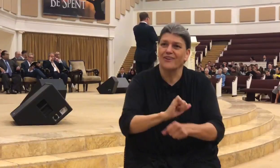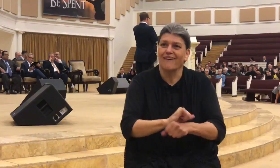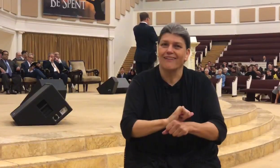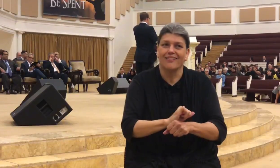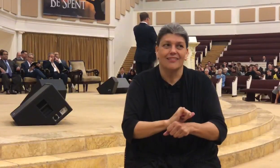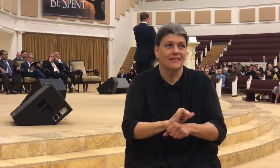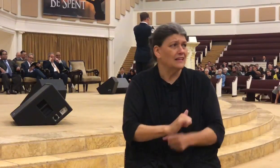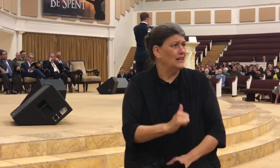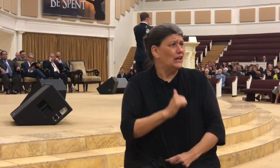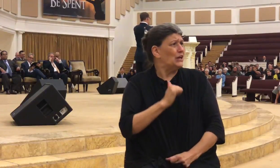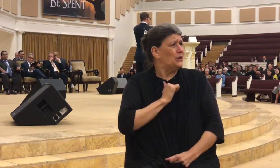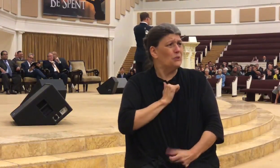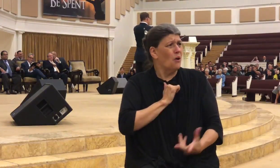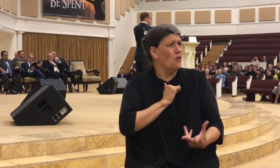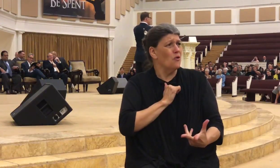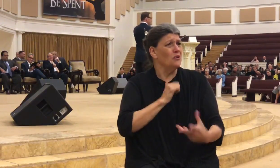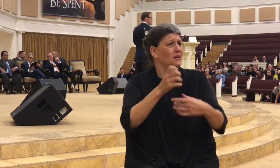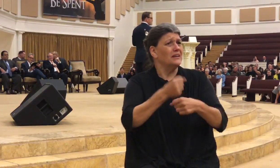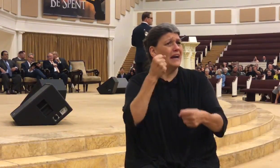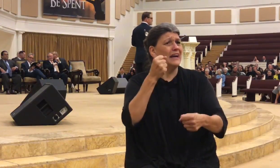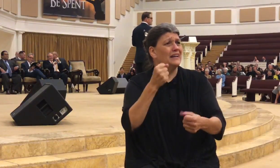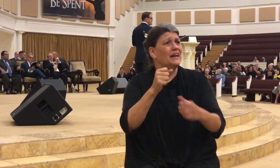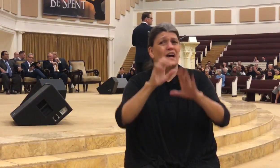You ain't gonna get it with that kind of faith, I can tell